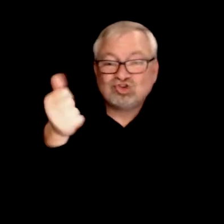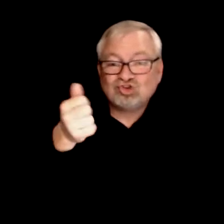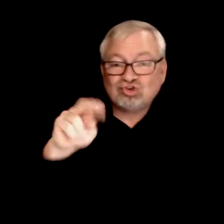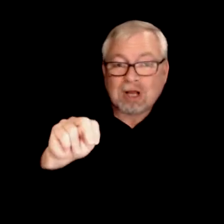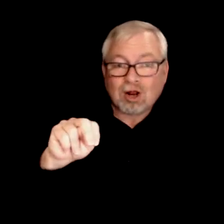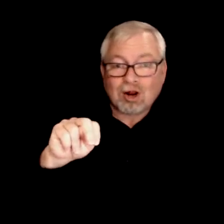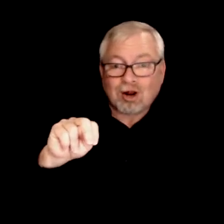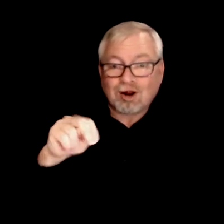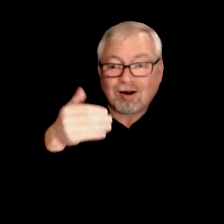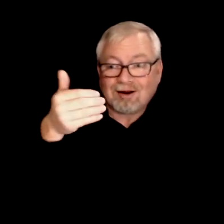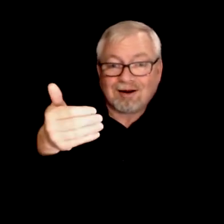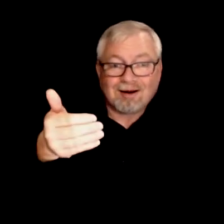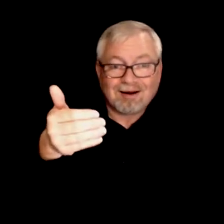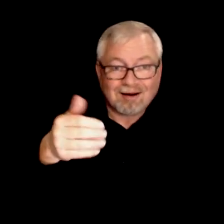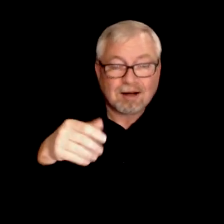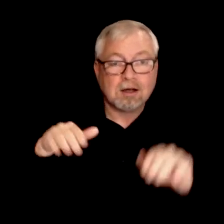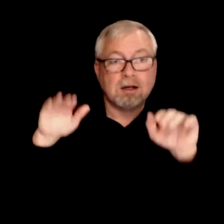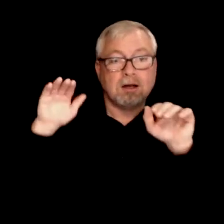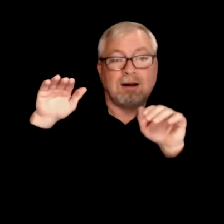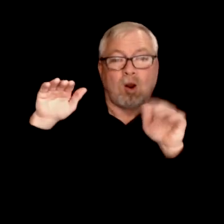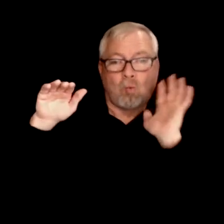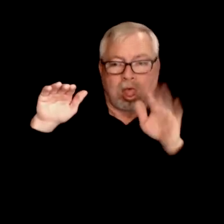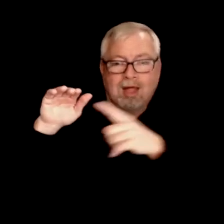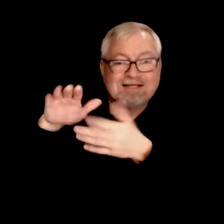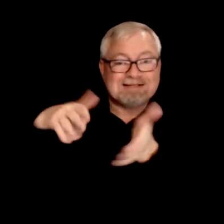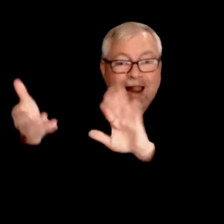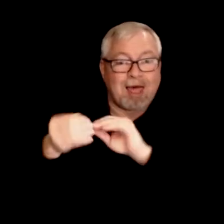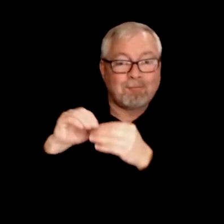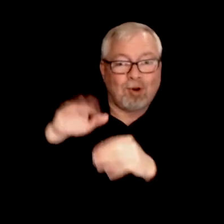our deaths decrease as well.